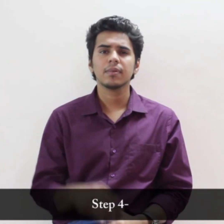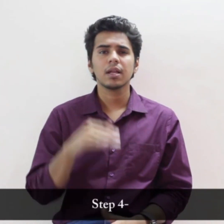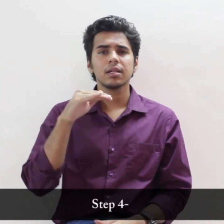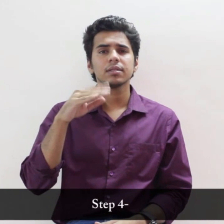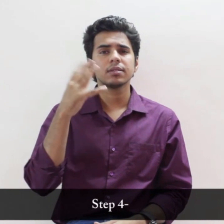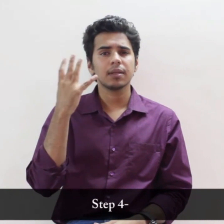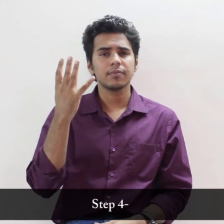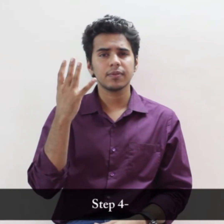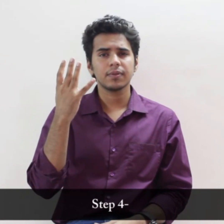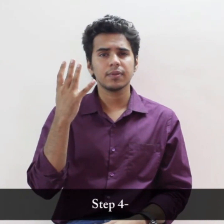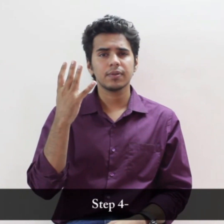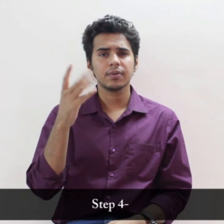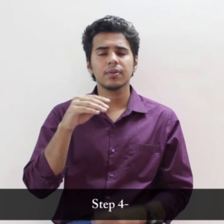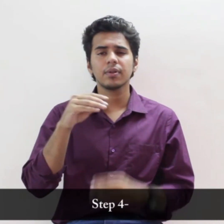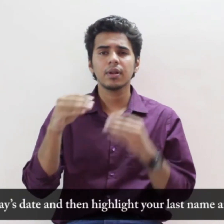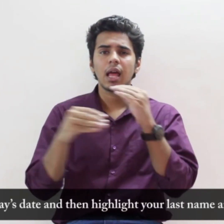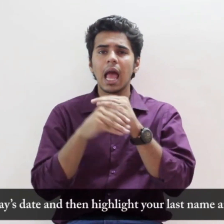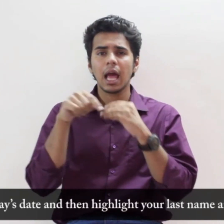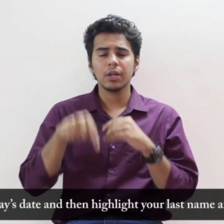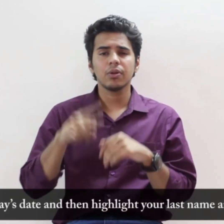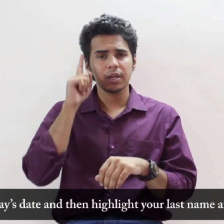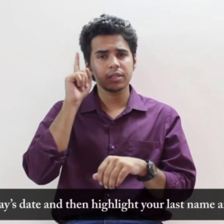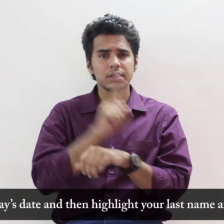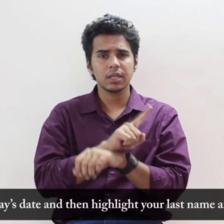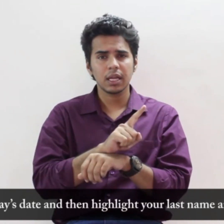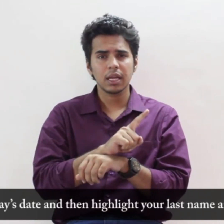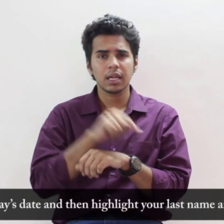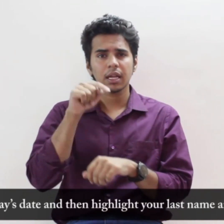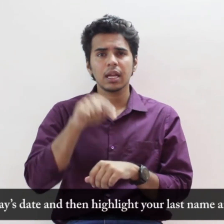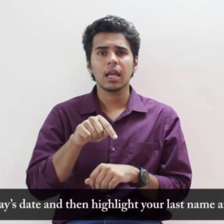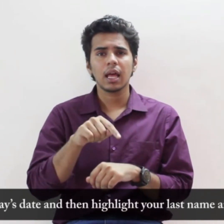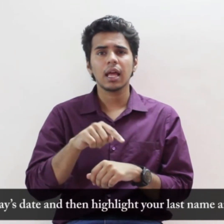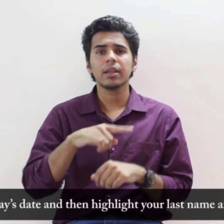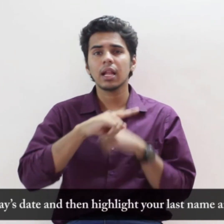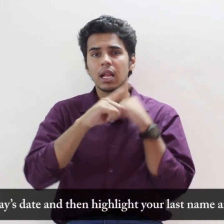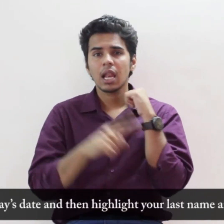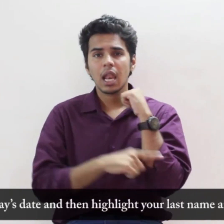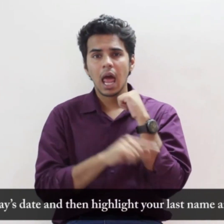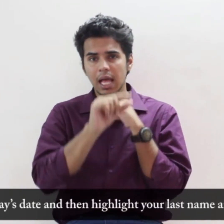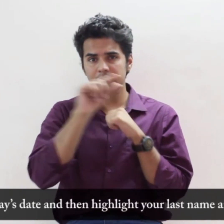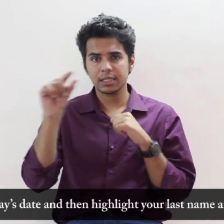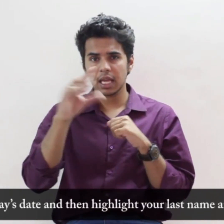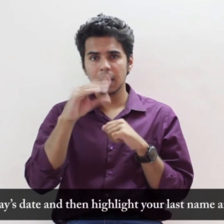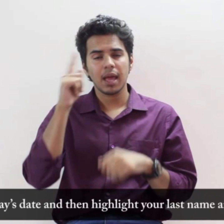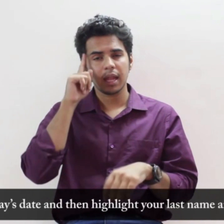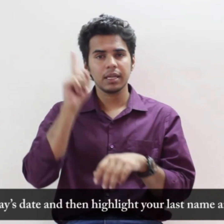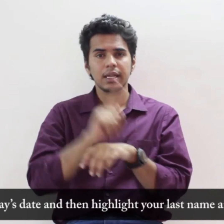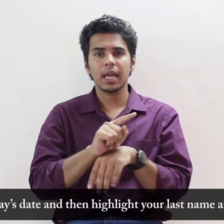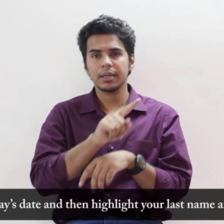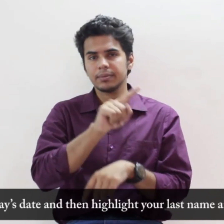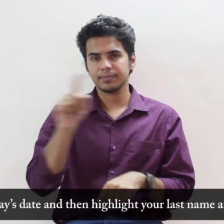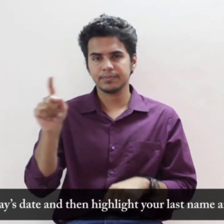Step 4. Add today's date and then highlight your last name and date.